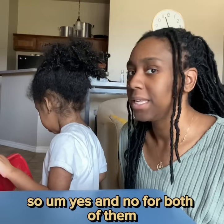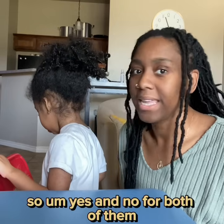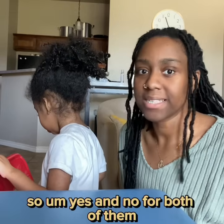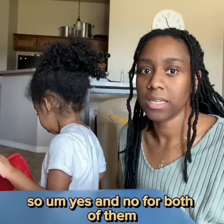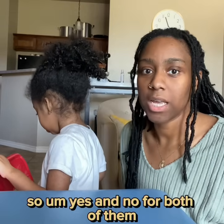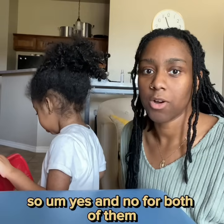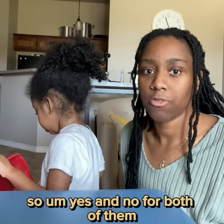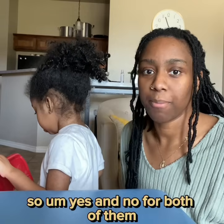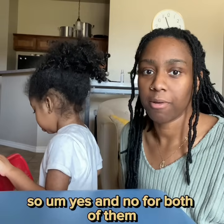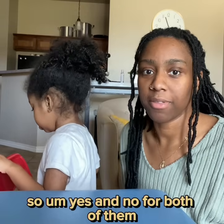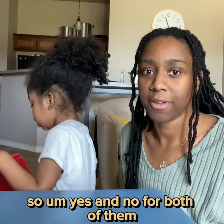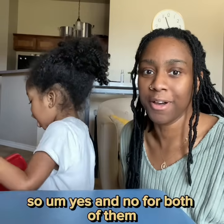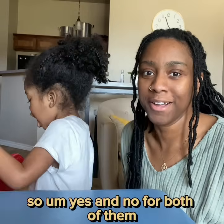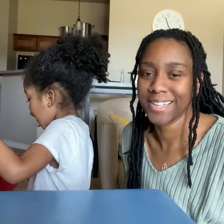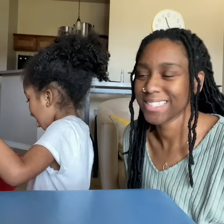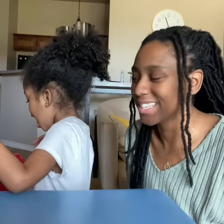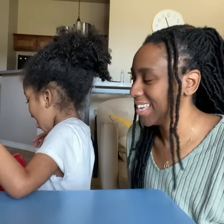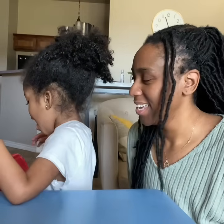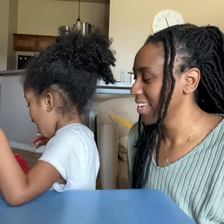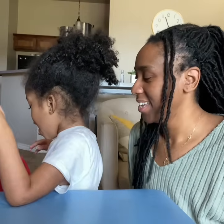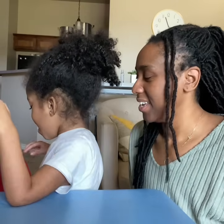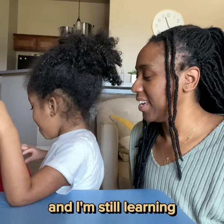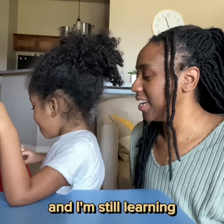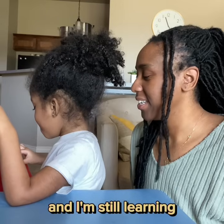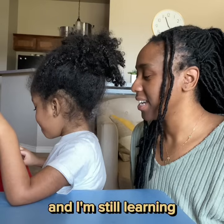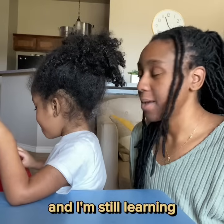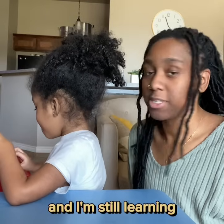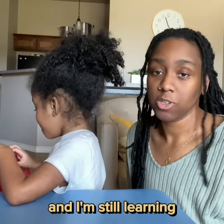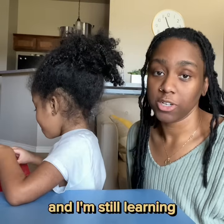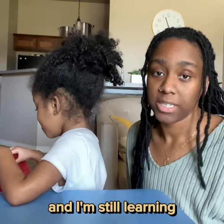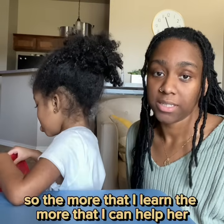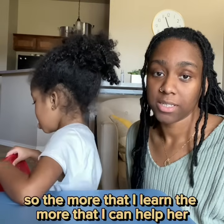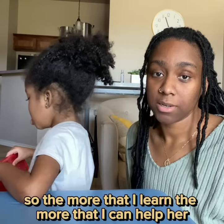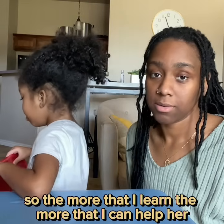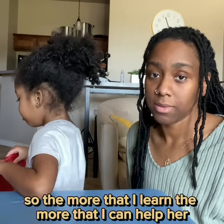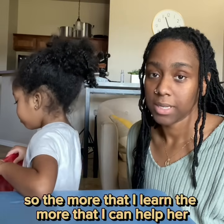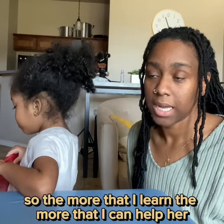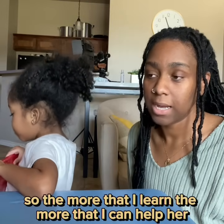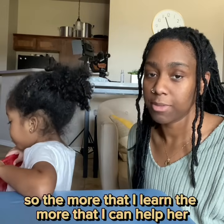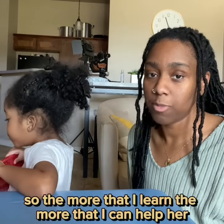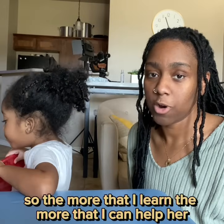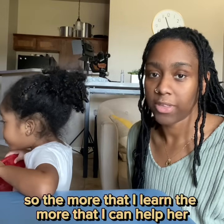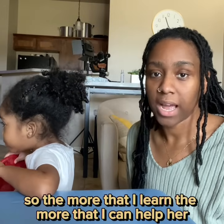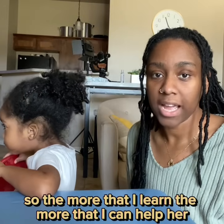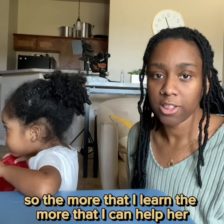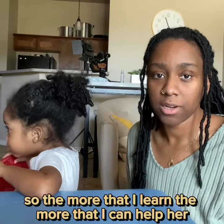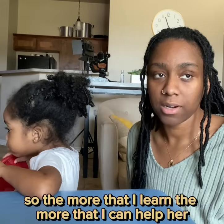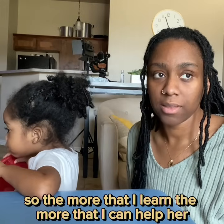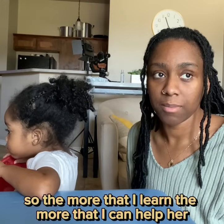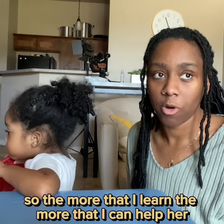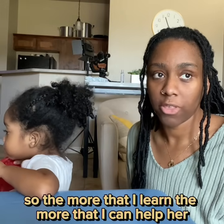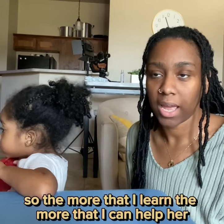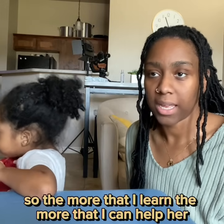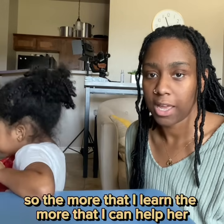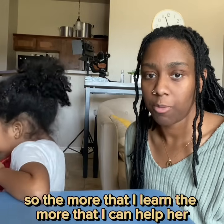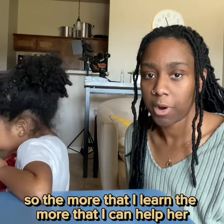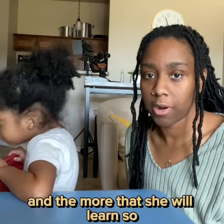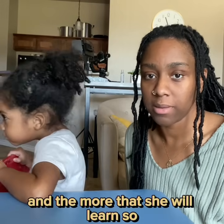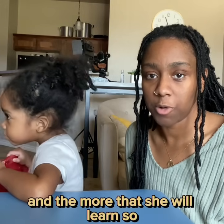yes and no for both of them. And I'm still learning. So the more that I learn, the more that I can help her, and the more that